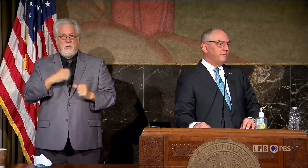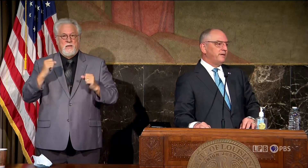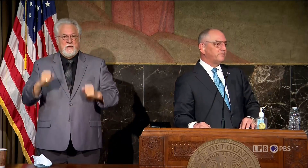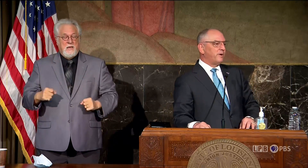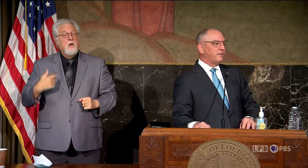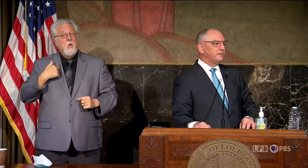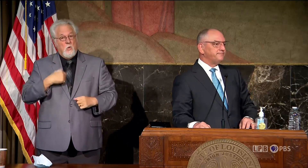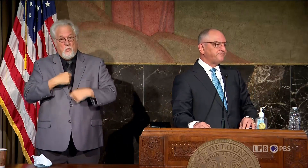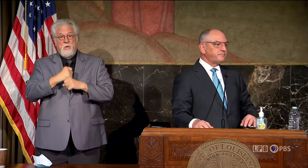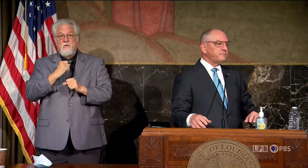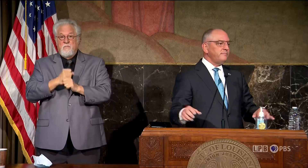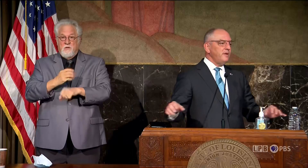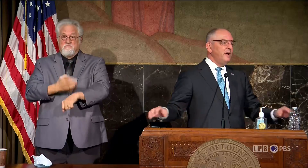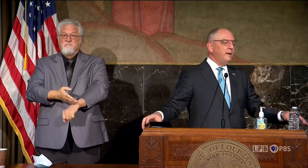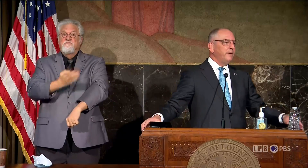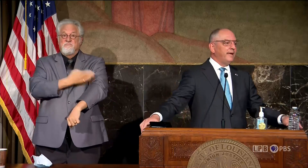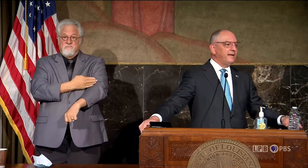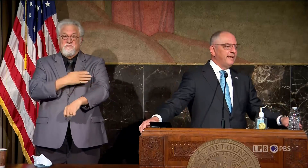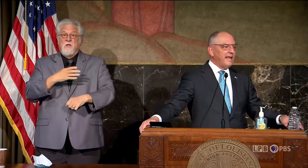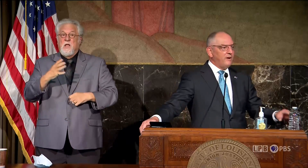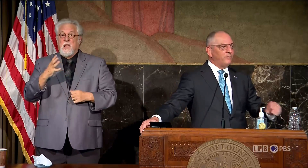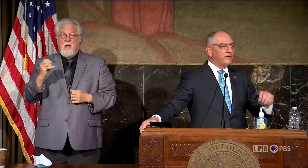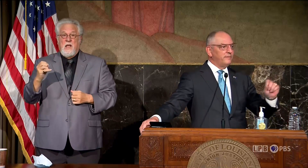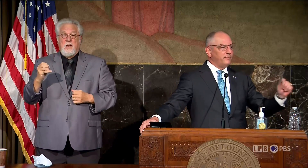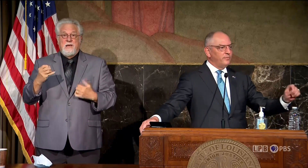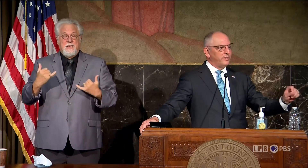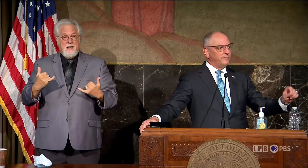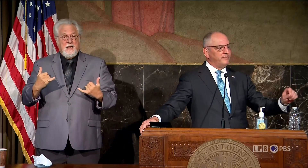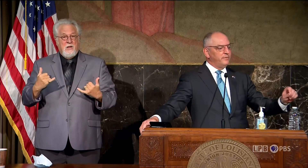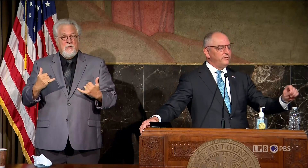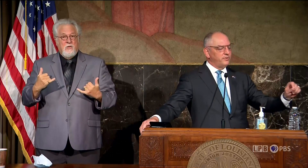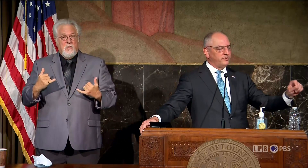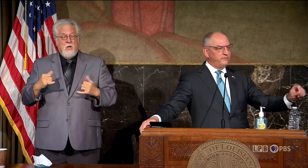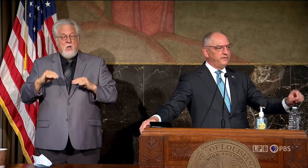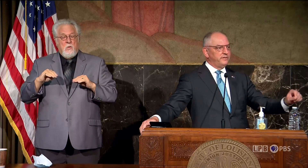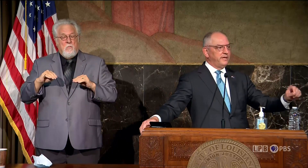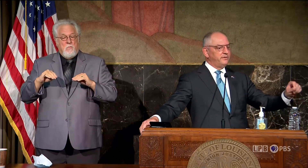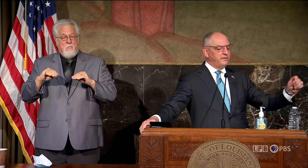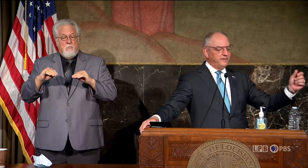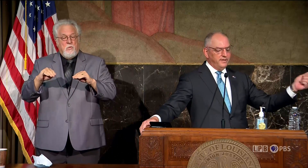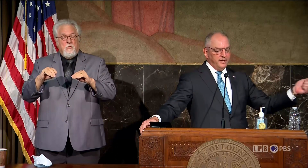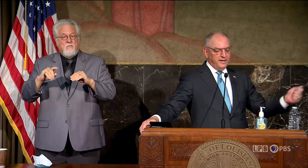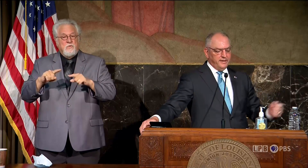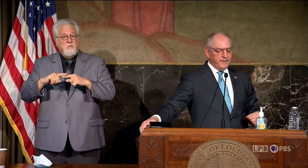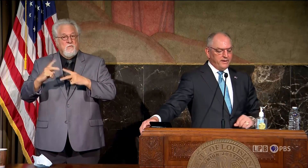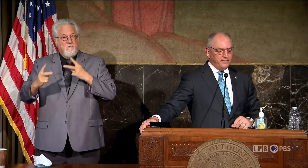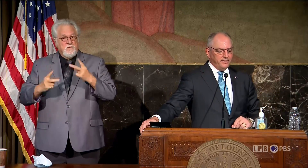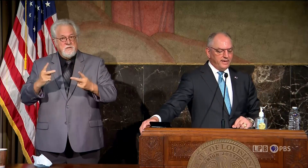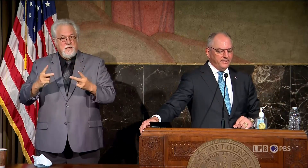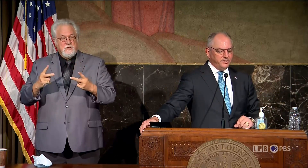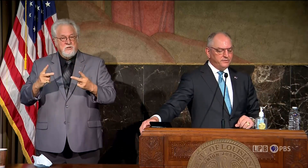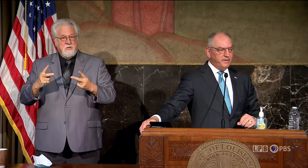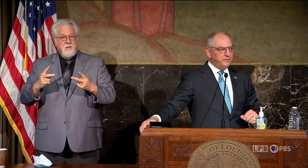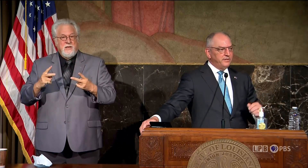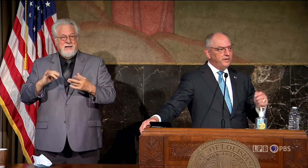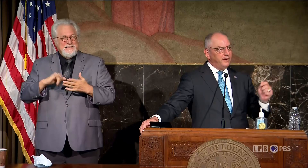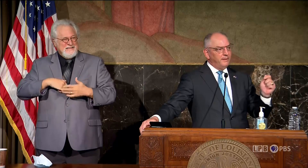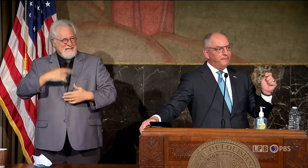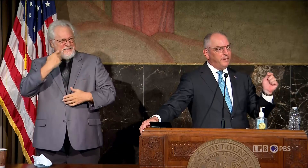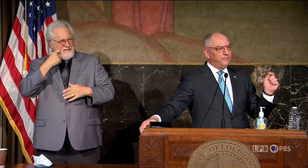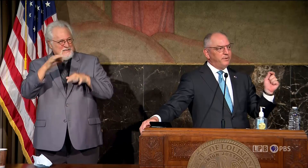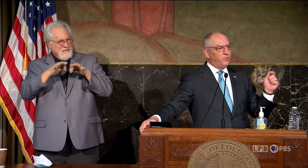made tremendous progress. And now we're going to move towards the visitation in the manner that I just